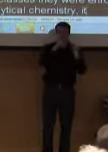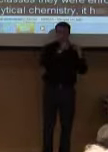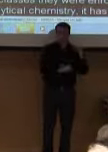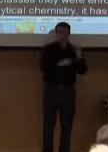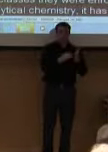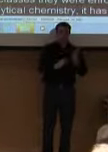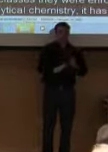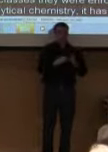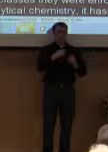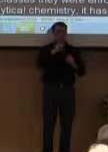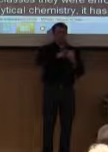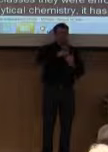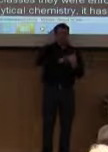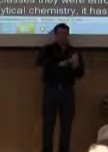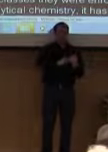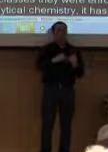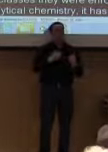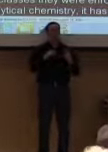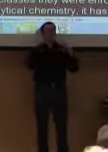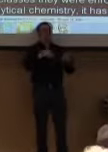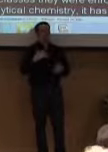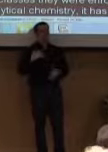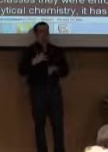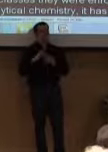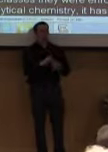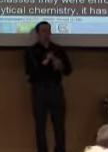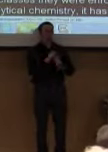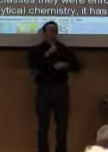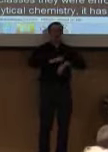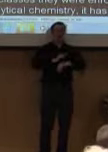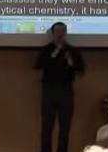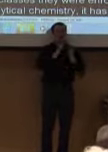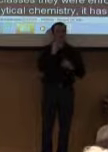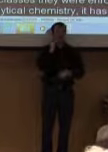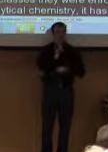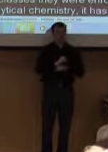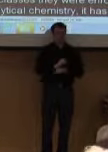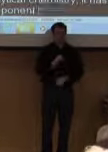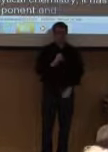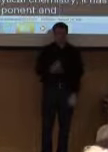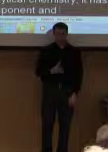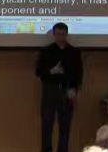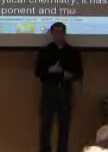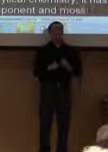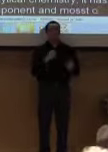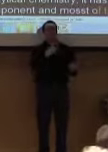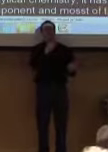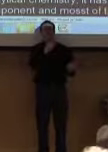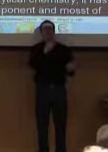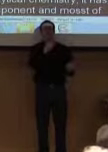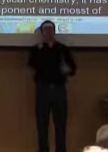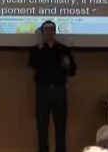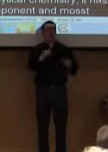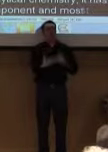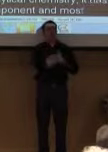in these classes face-to-face, the focus of these sessions tend to be online homework-based, which is fine. But I was really curious to see if